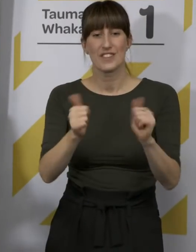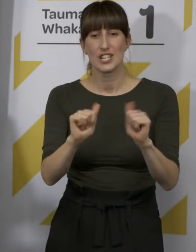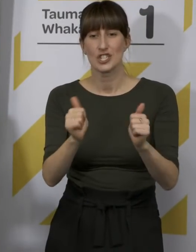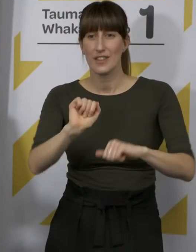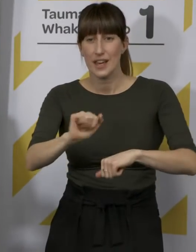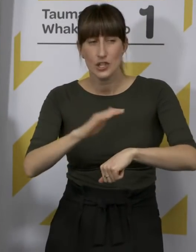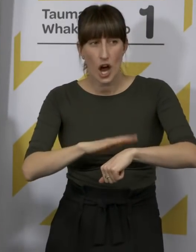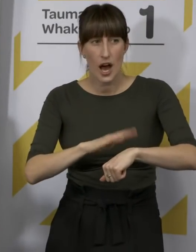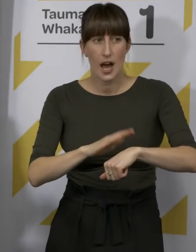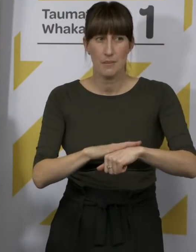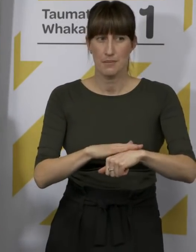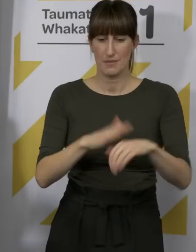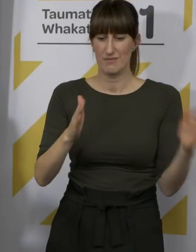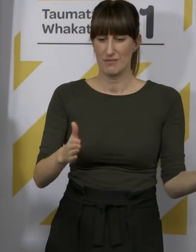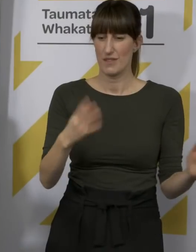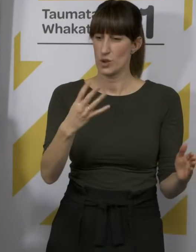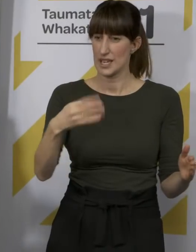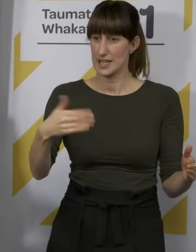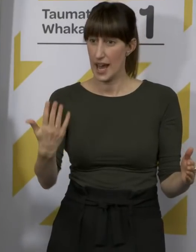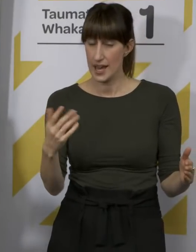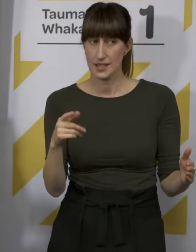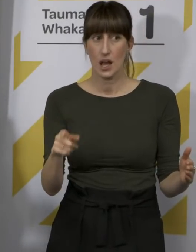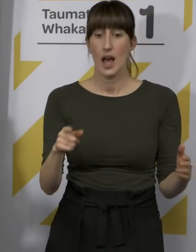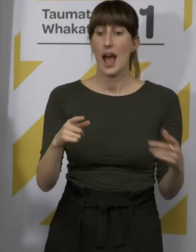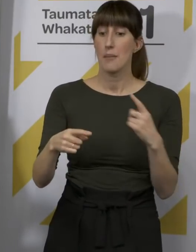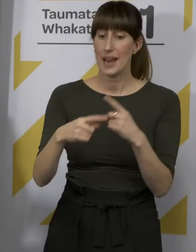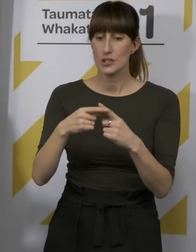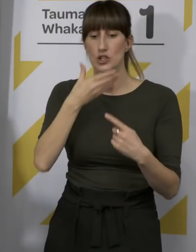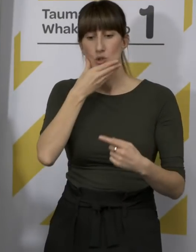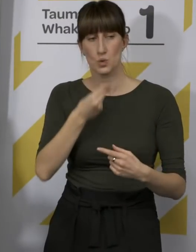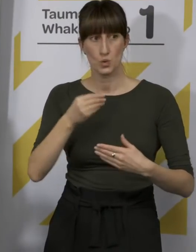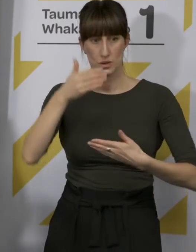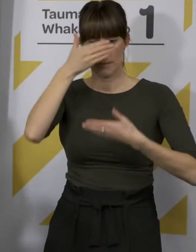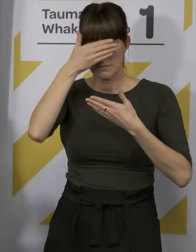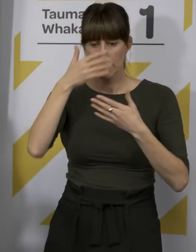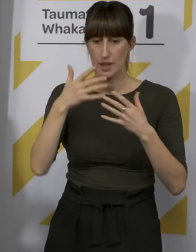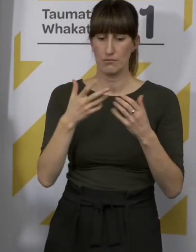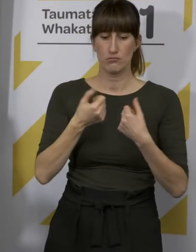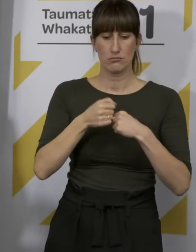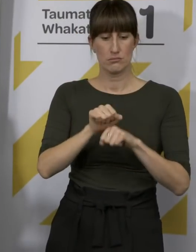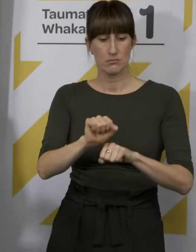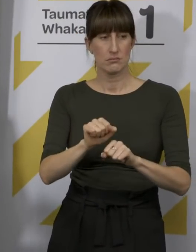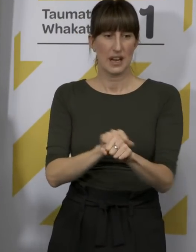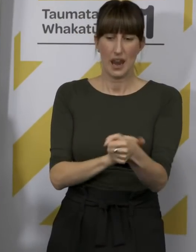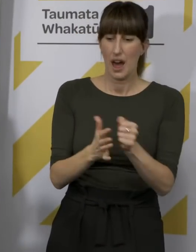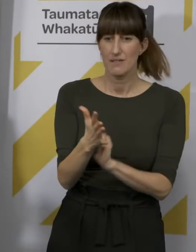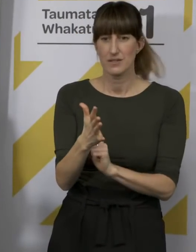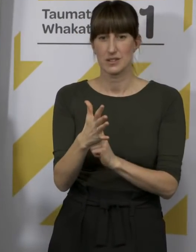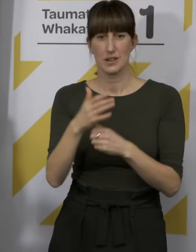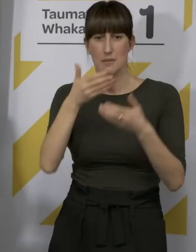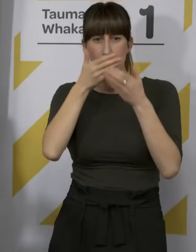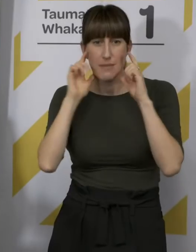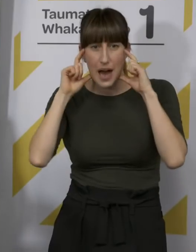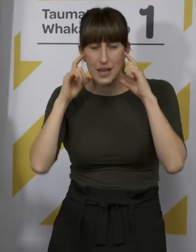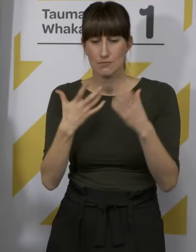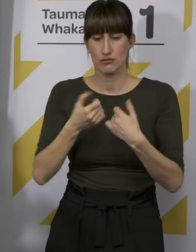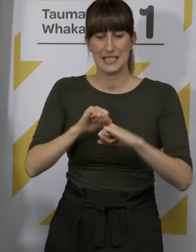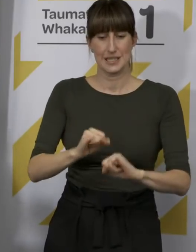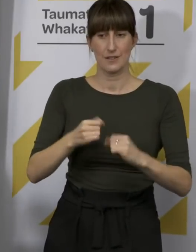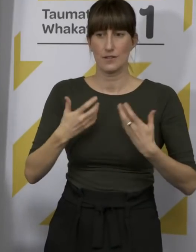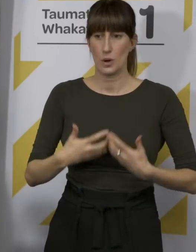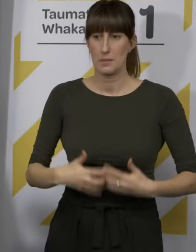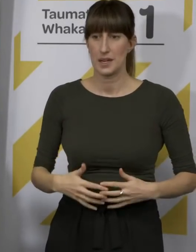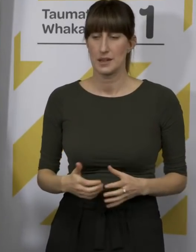testing, and likewise, others who have gone out into the community have been followed up and tested. Why is it so hard to find